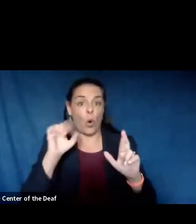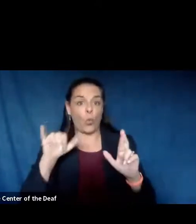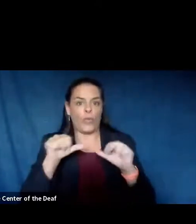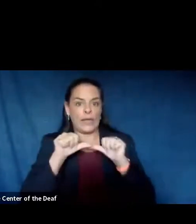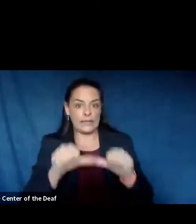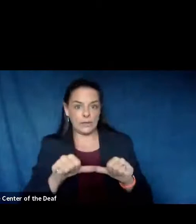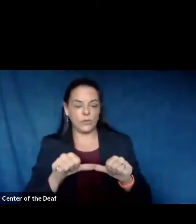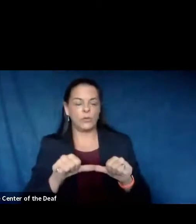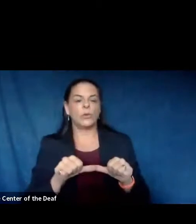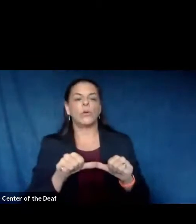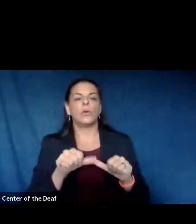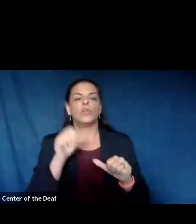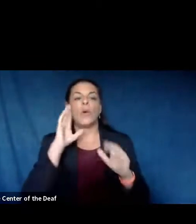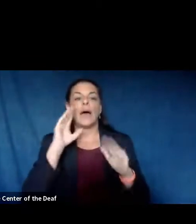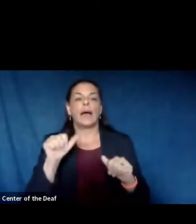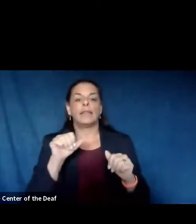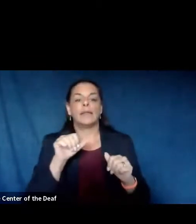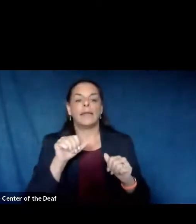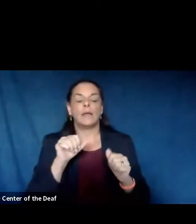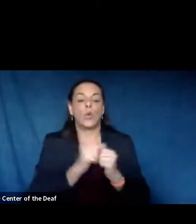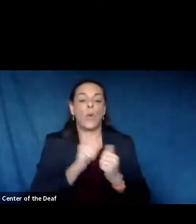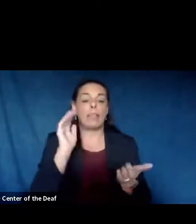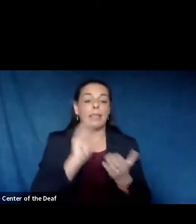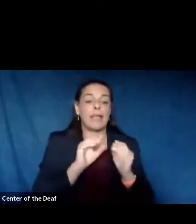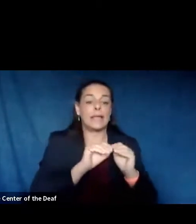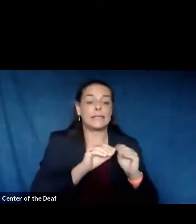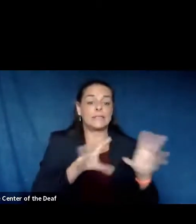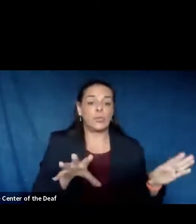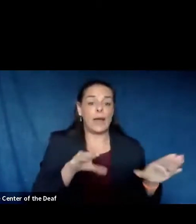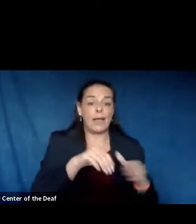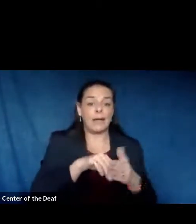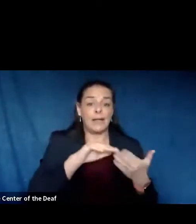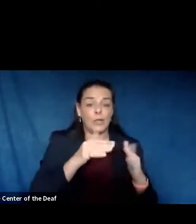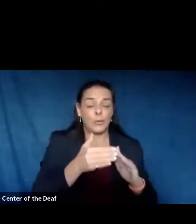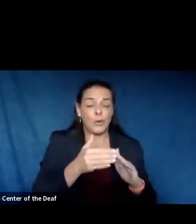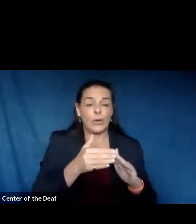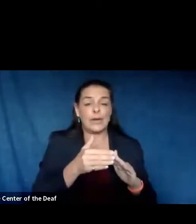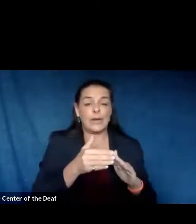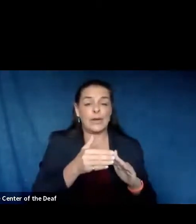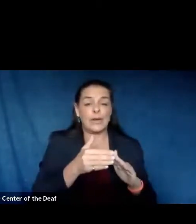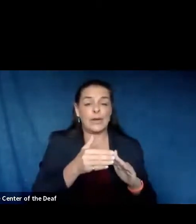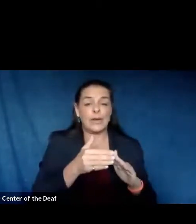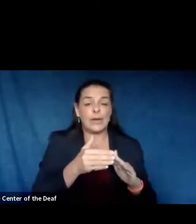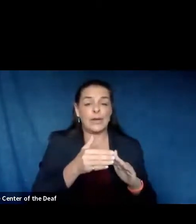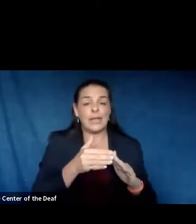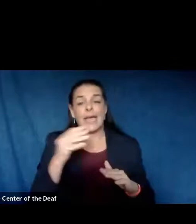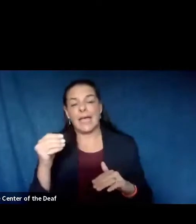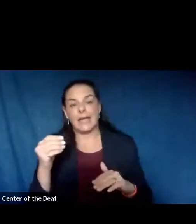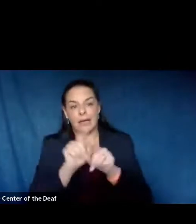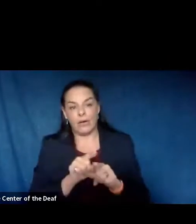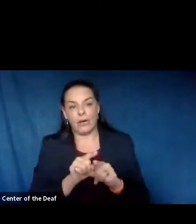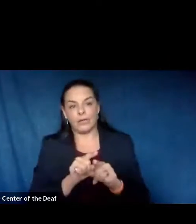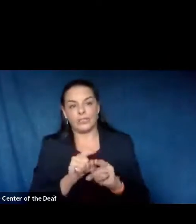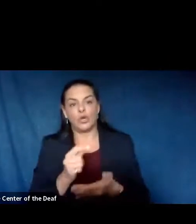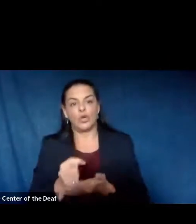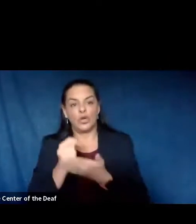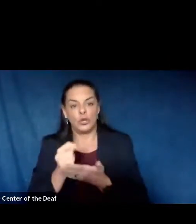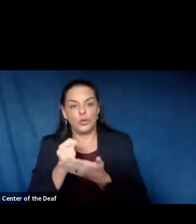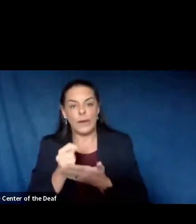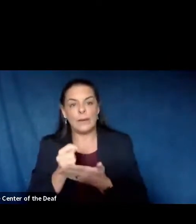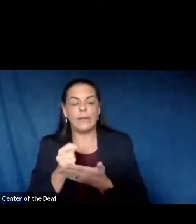So I think combined with hopefully less spread within the community, and also with, again, treatments